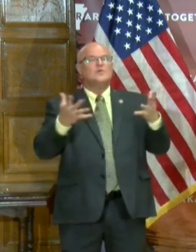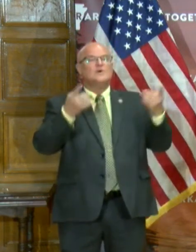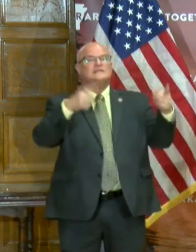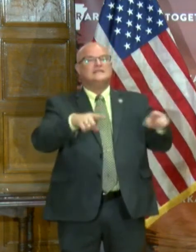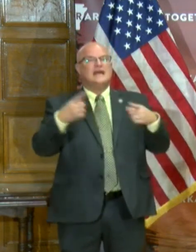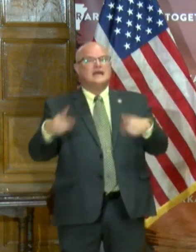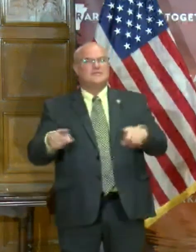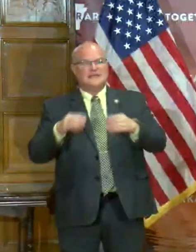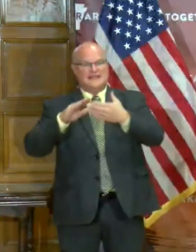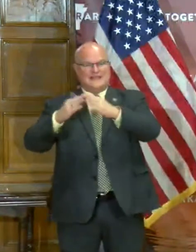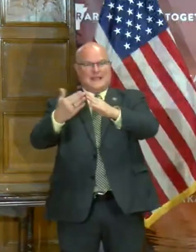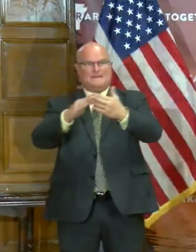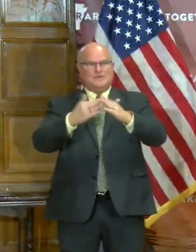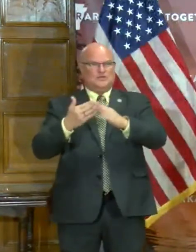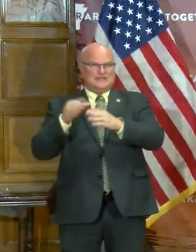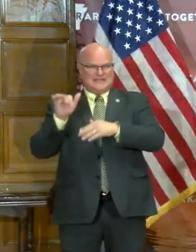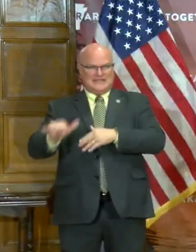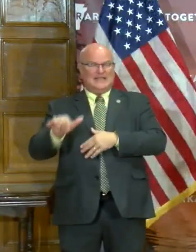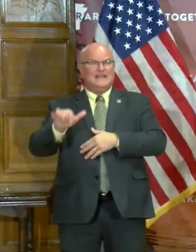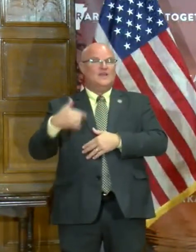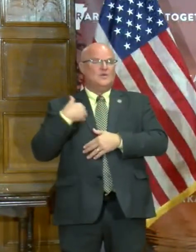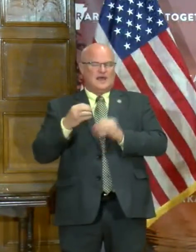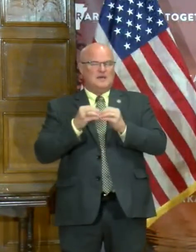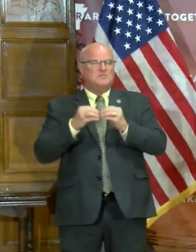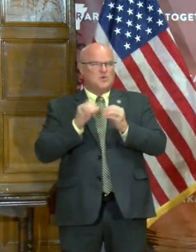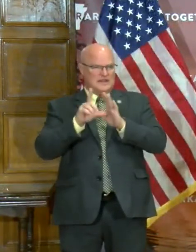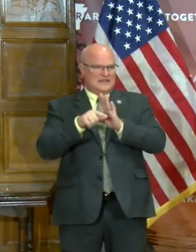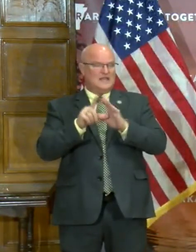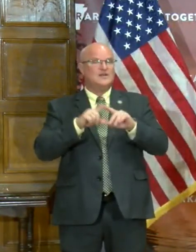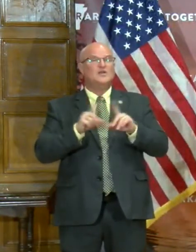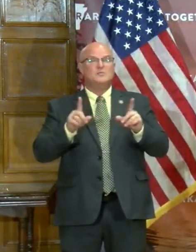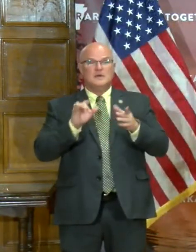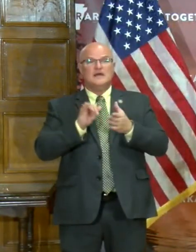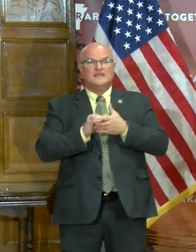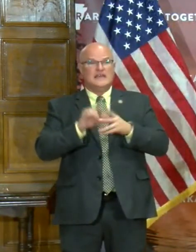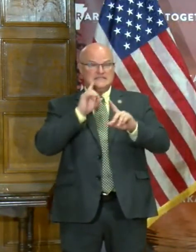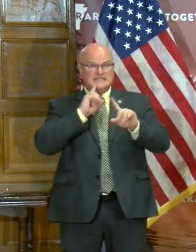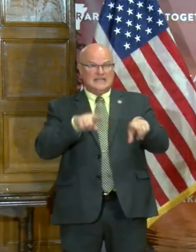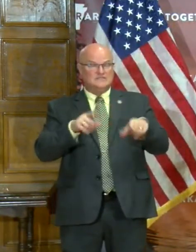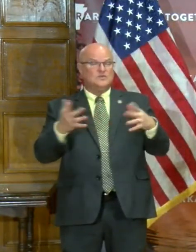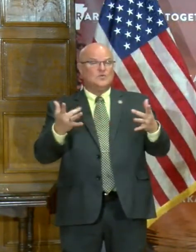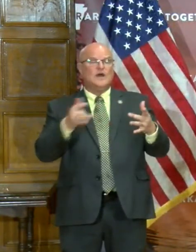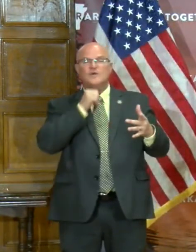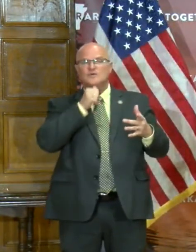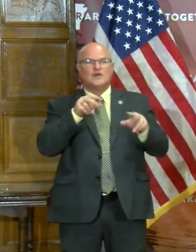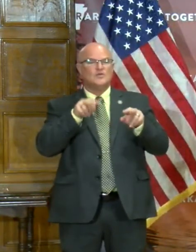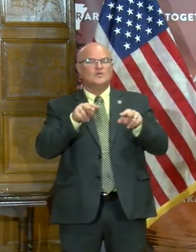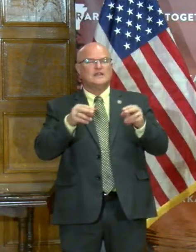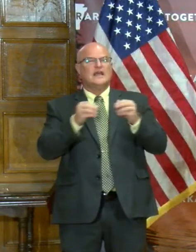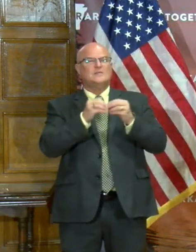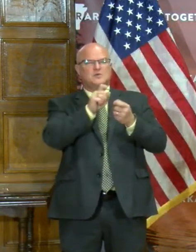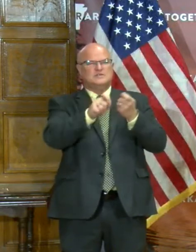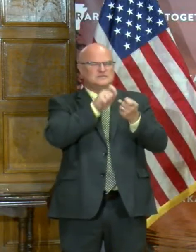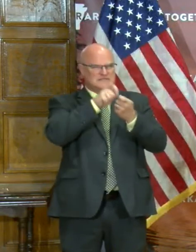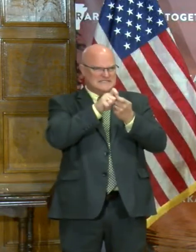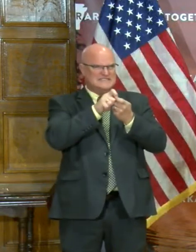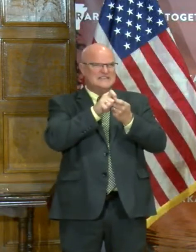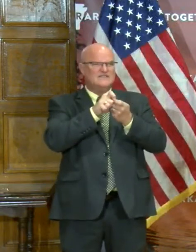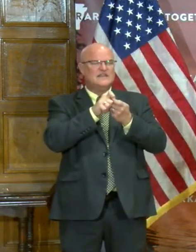what's happening in the community. And so we'll have more on that later, but that's an answer as to why we're not looking at more